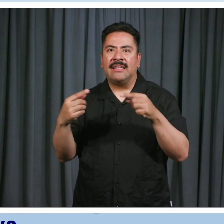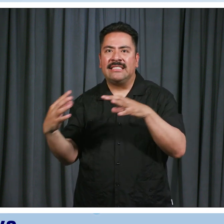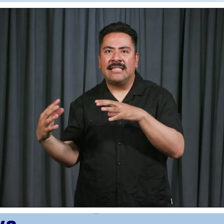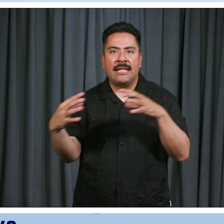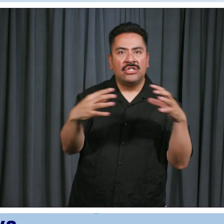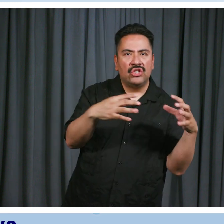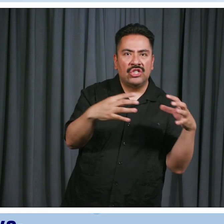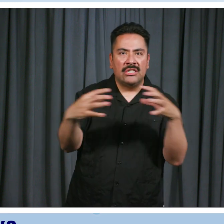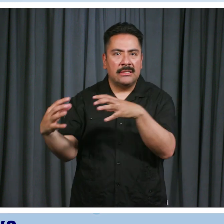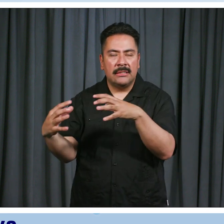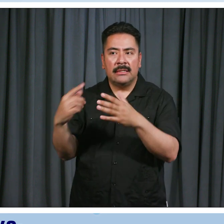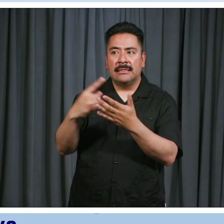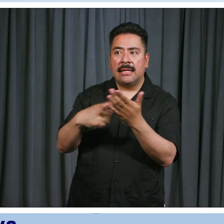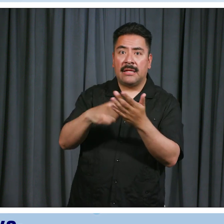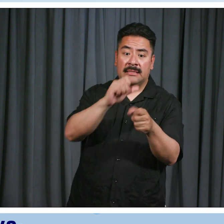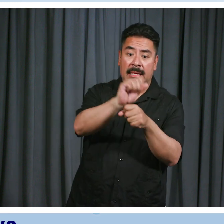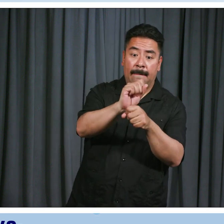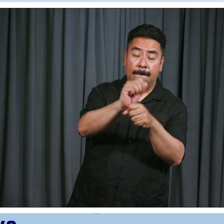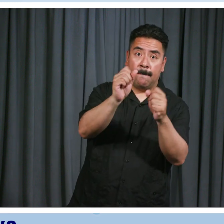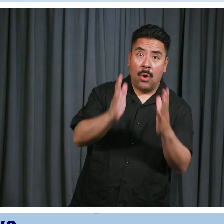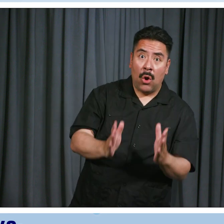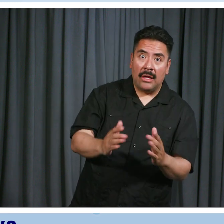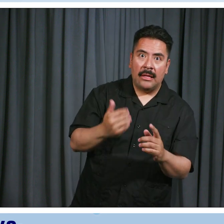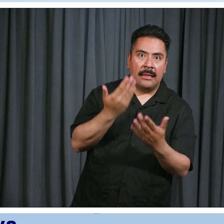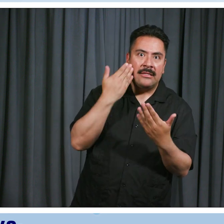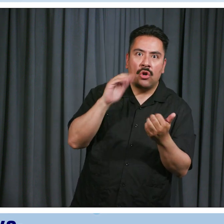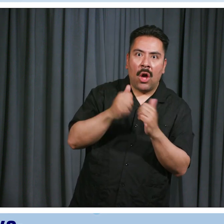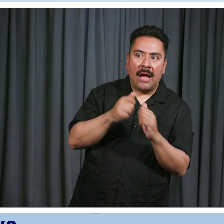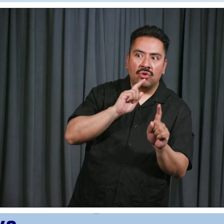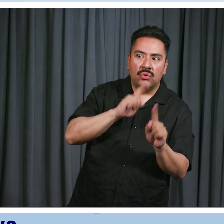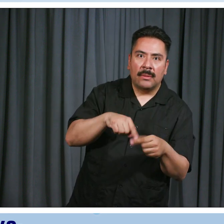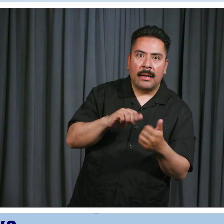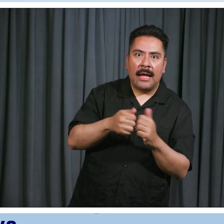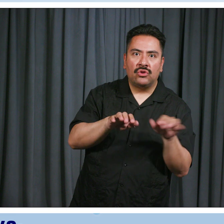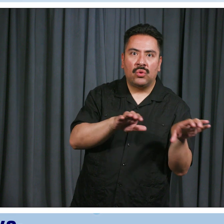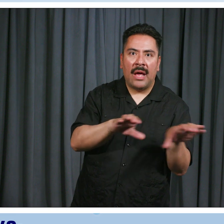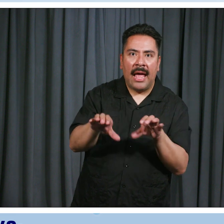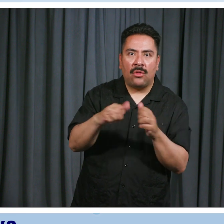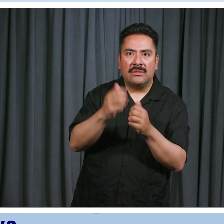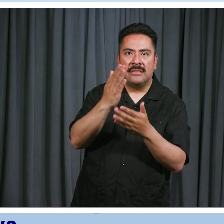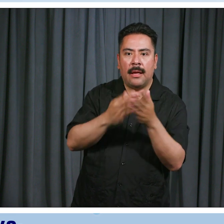there's tension when an employee doesn't know how to respond or act with certain